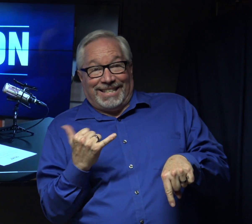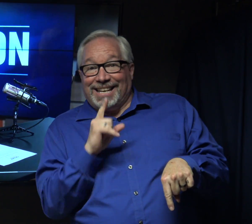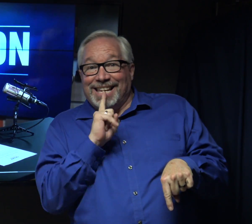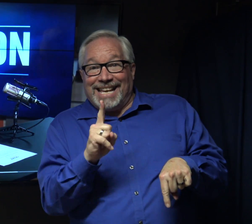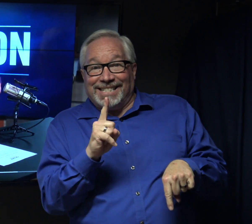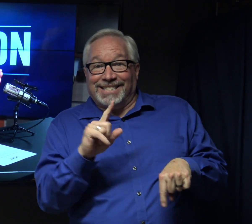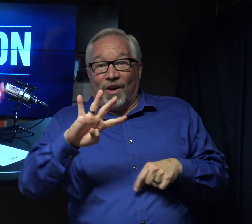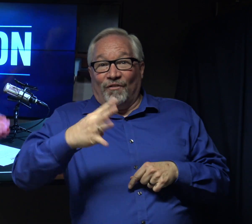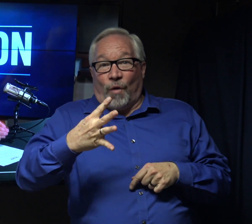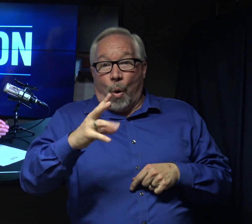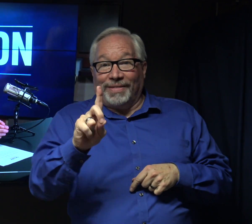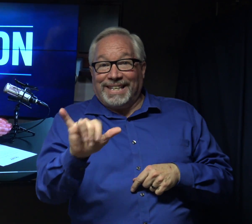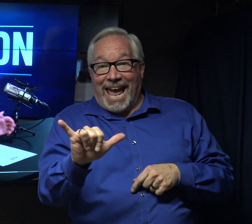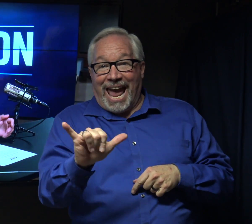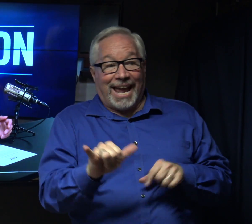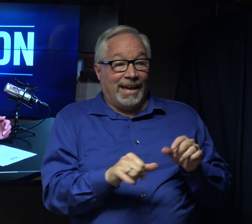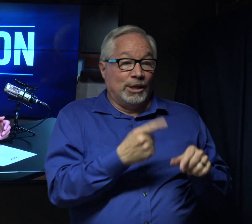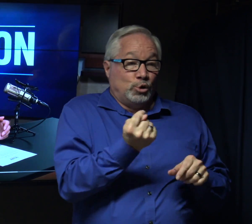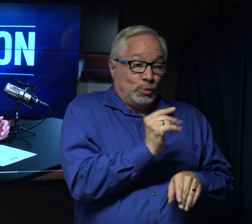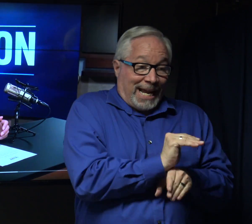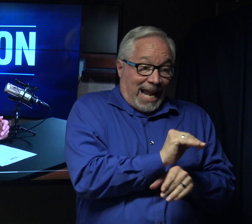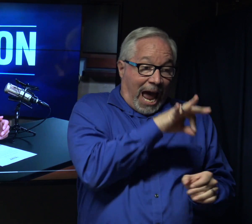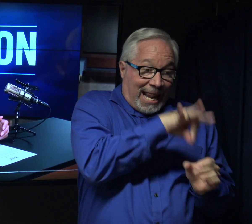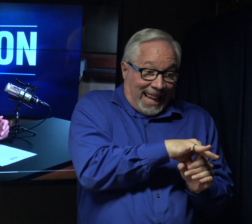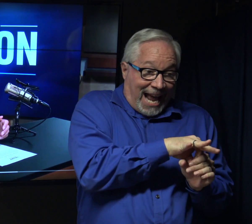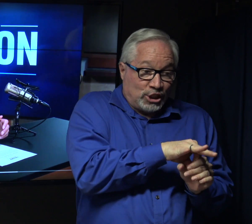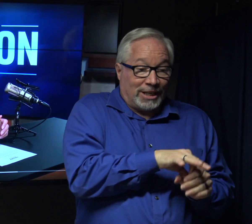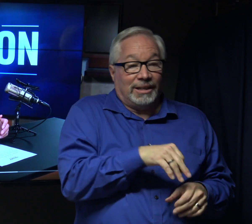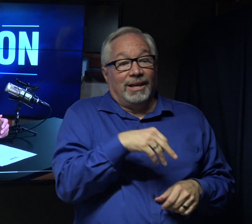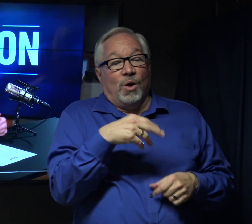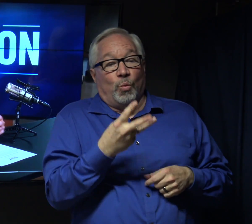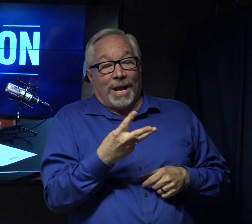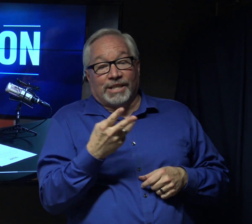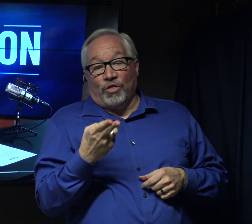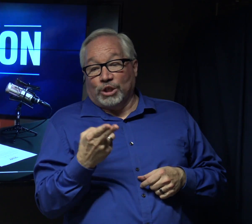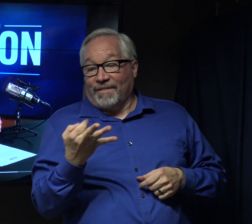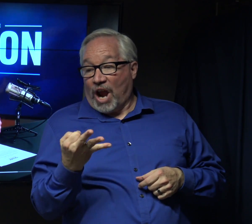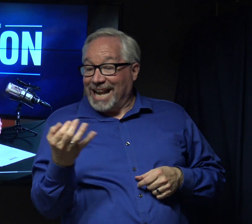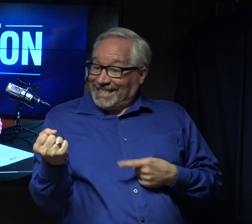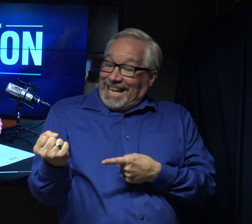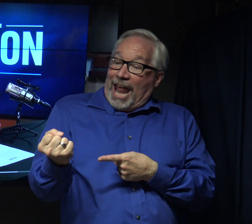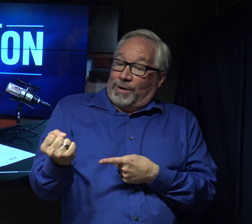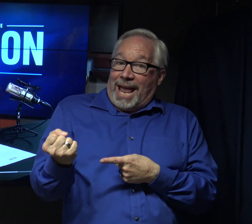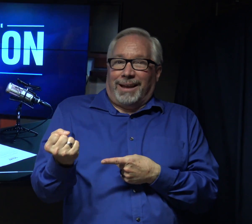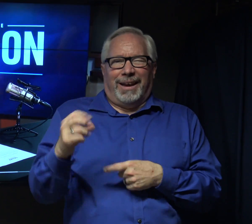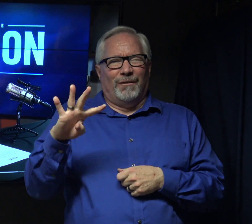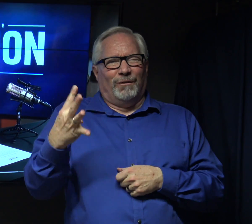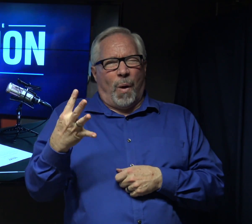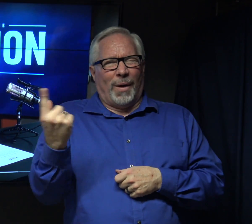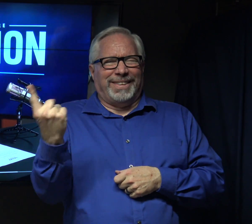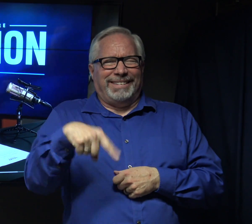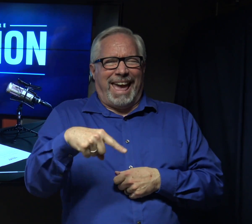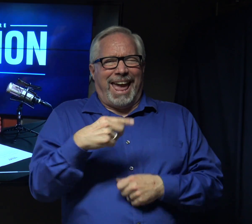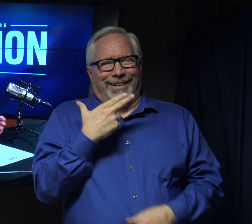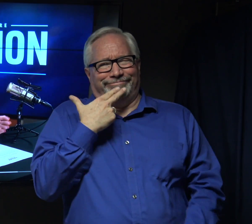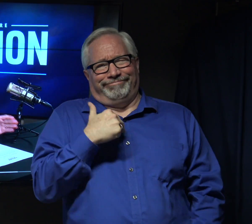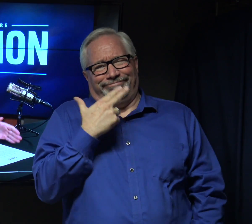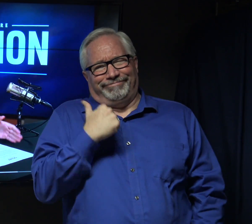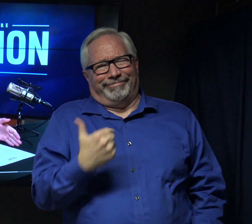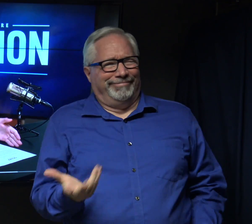of this process. Right? The election was Tuesday night. You have Wednesday, Thursday, Friday. Now we're on Saturday after this